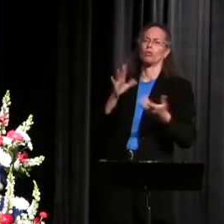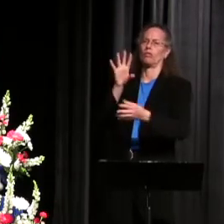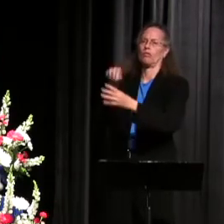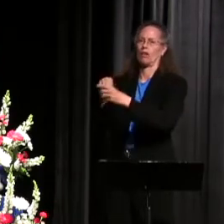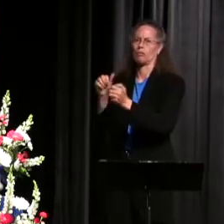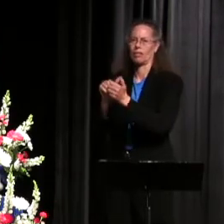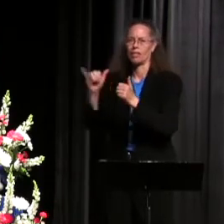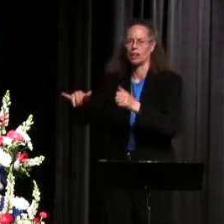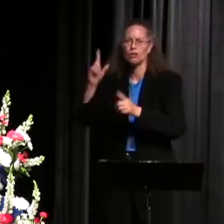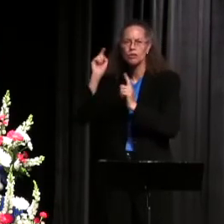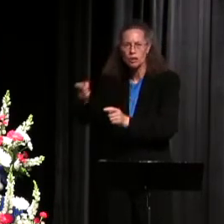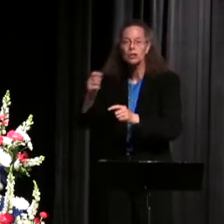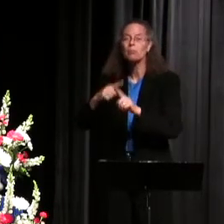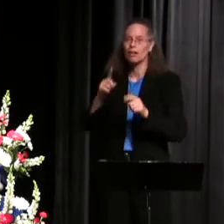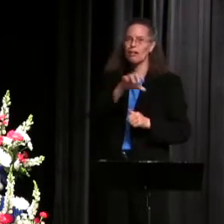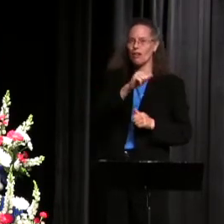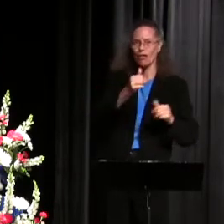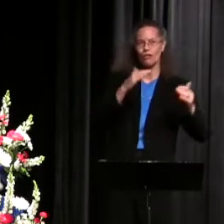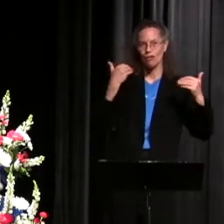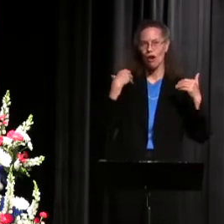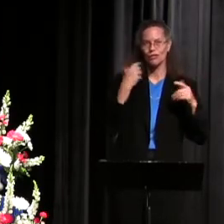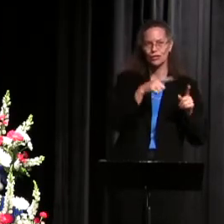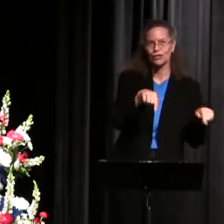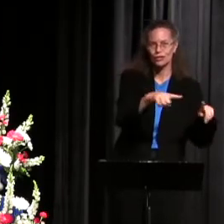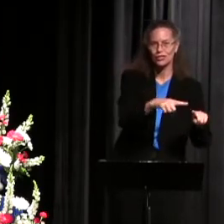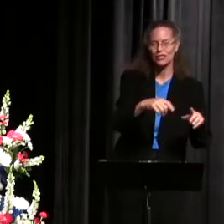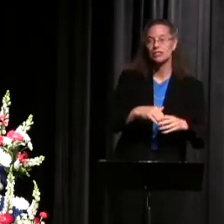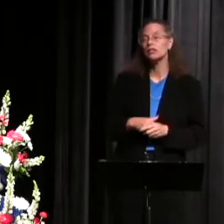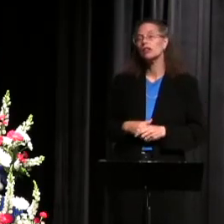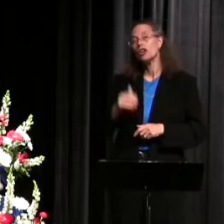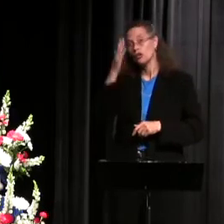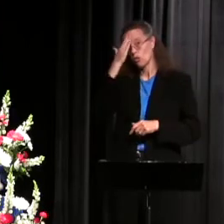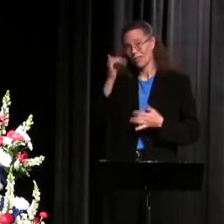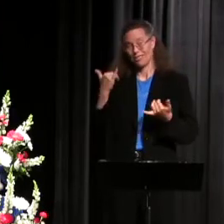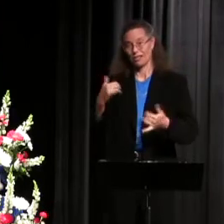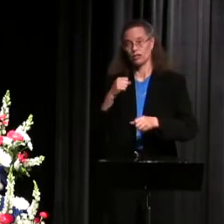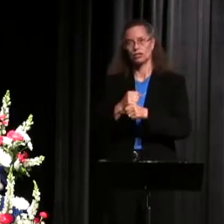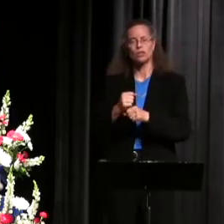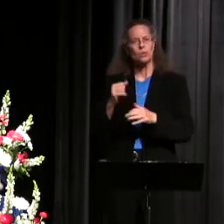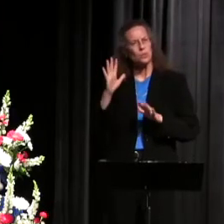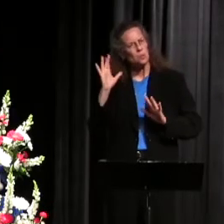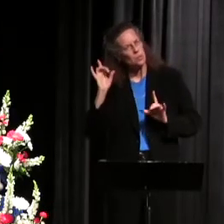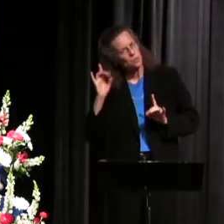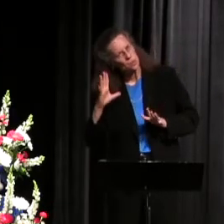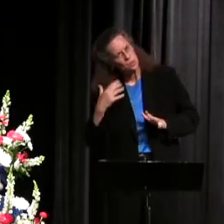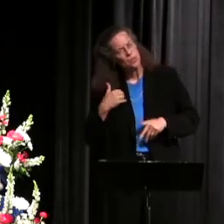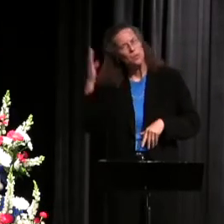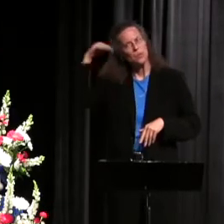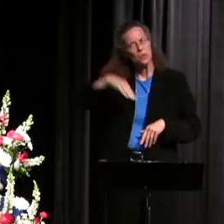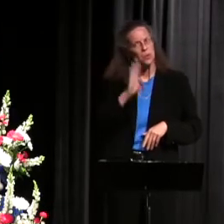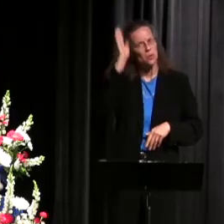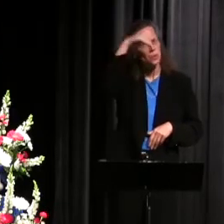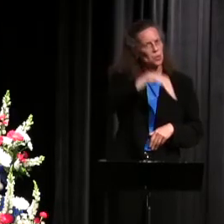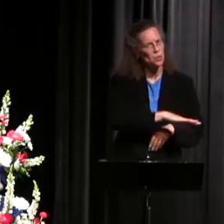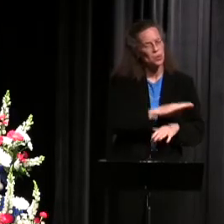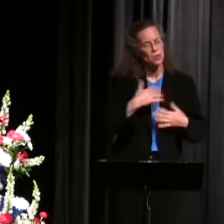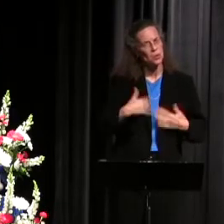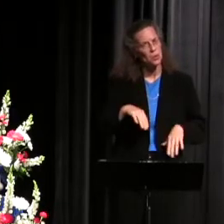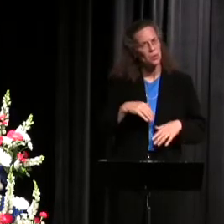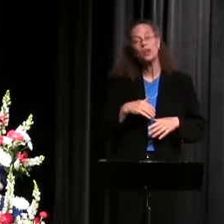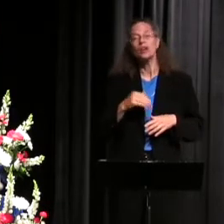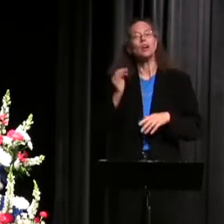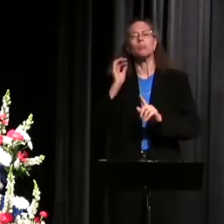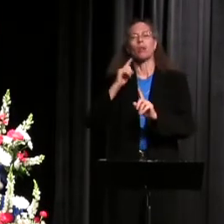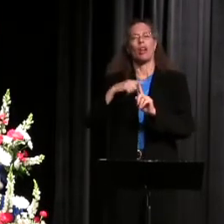rest of the class of 2020 officers. Now, I know this year has definitely been a roller coaster for all of us, and